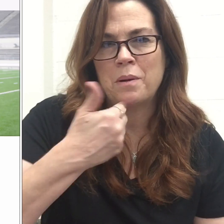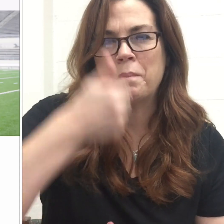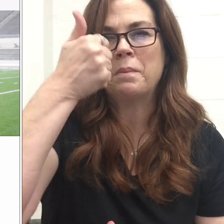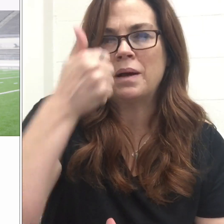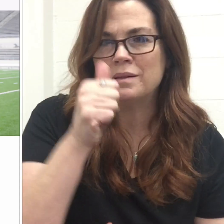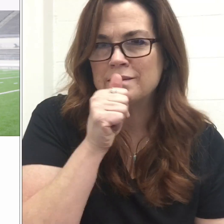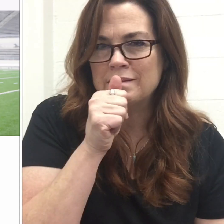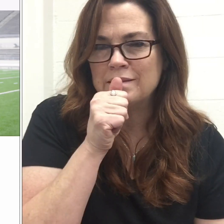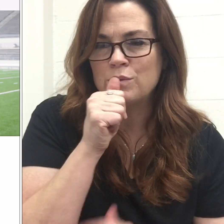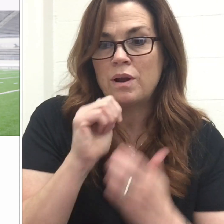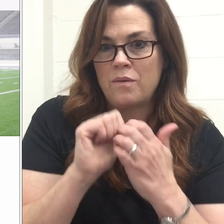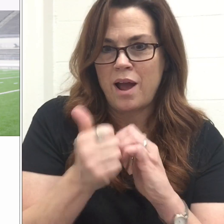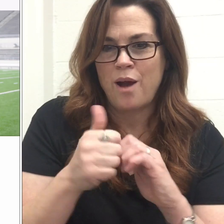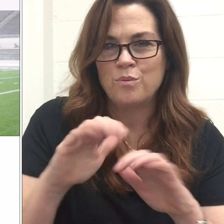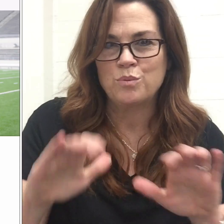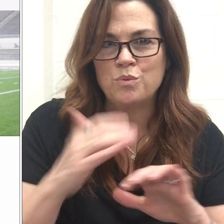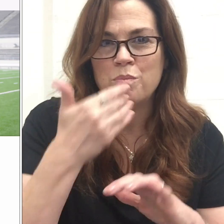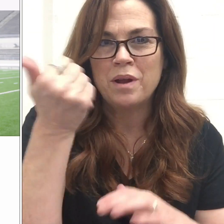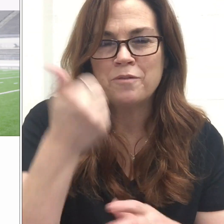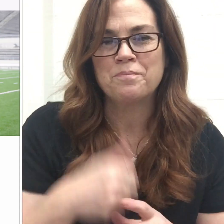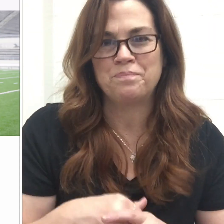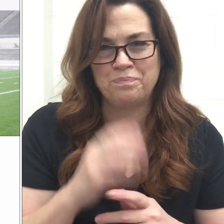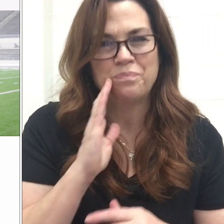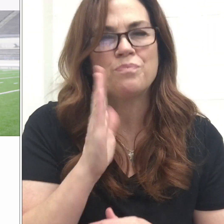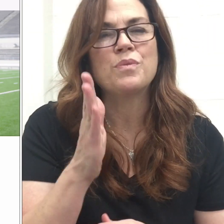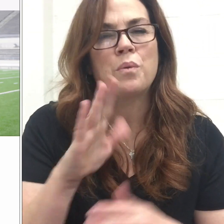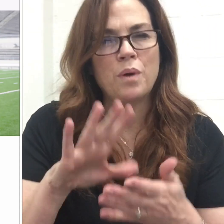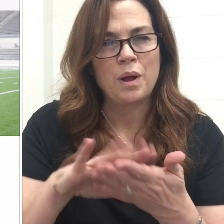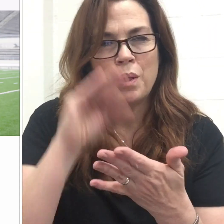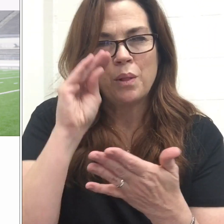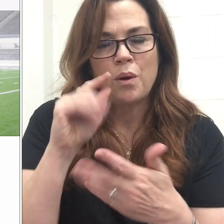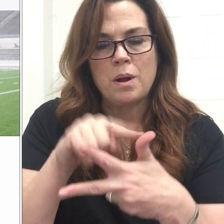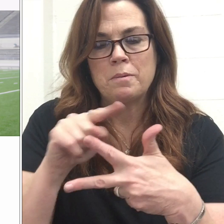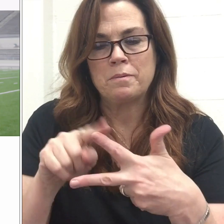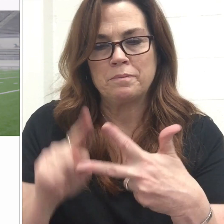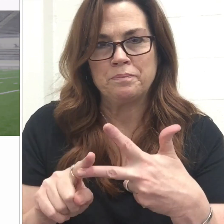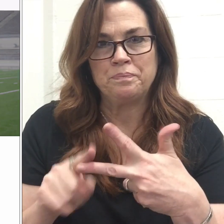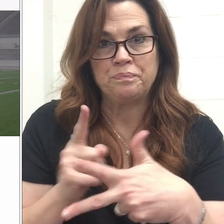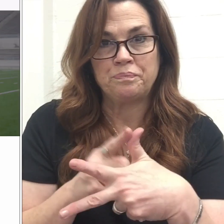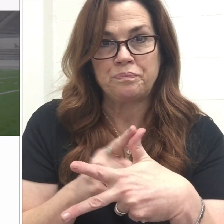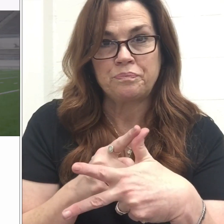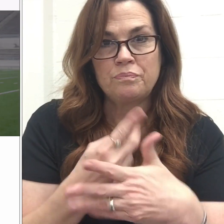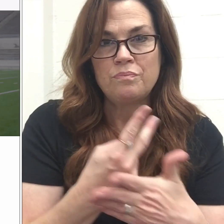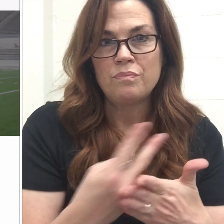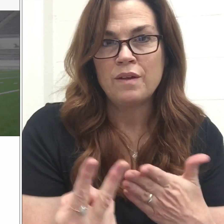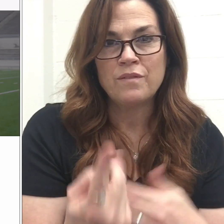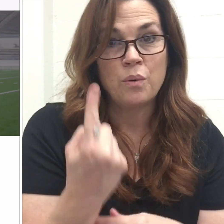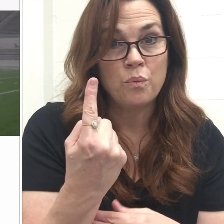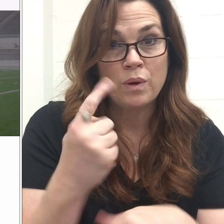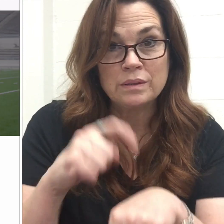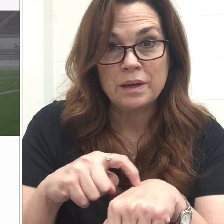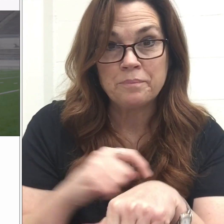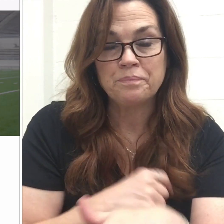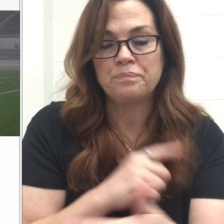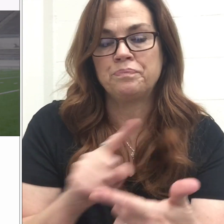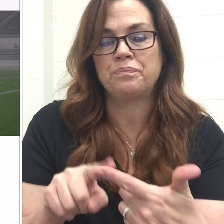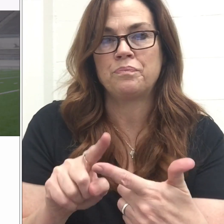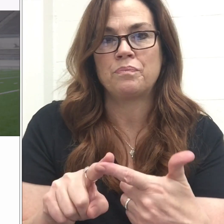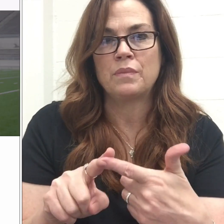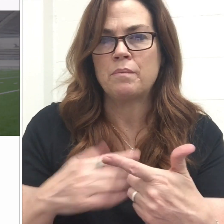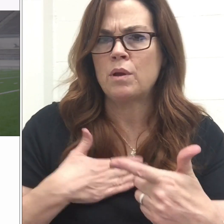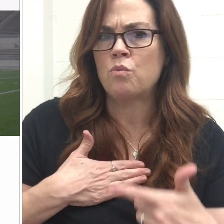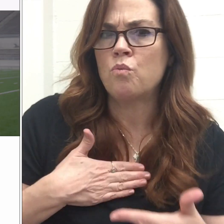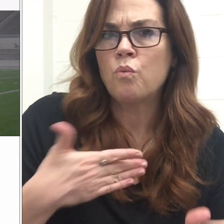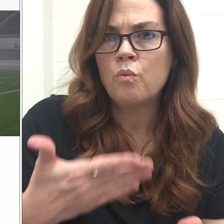better. So we're going to talk about today 3 ways that you can fail better by learning to fail once, to fail